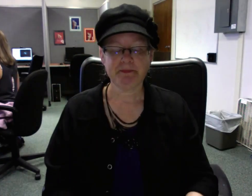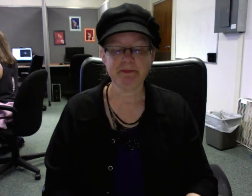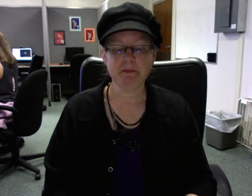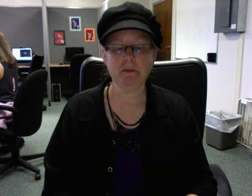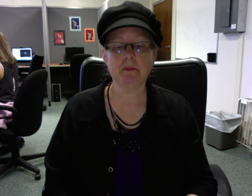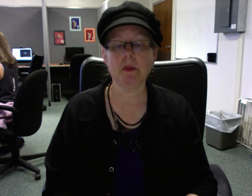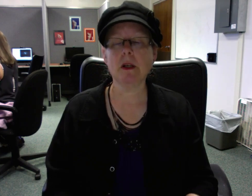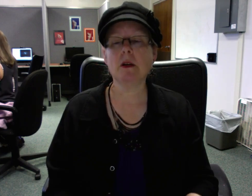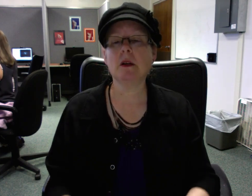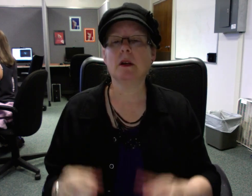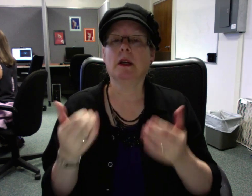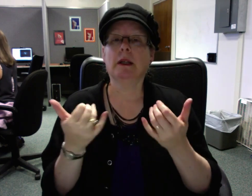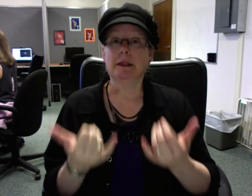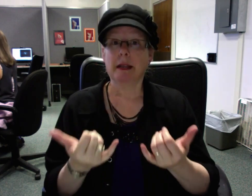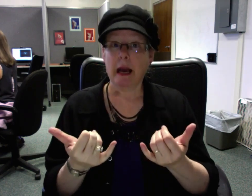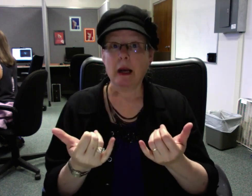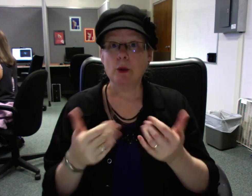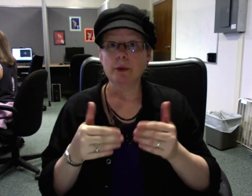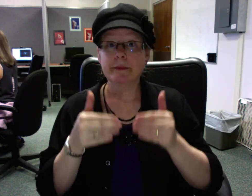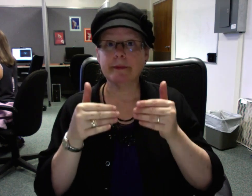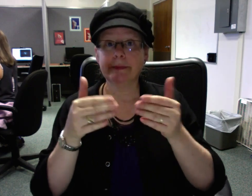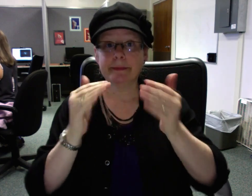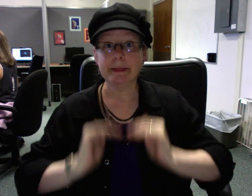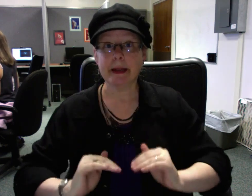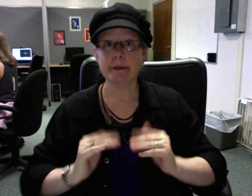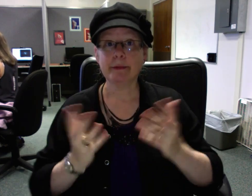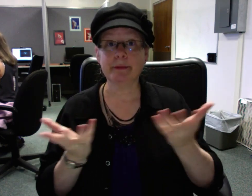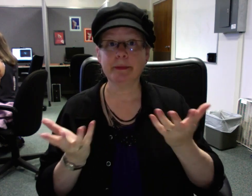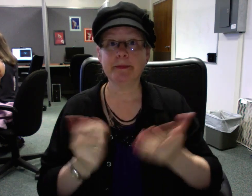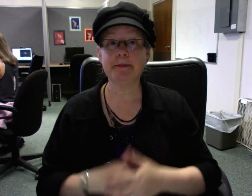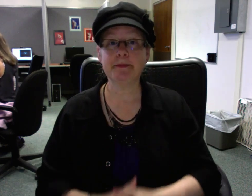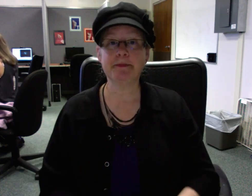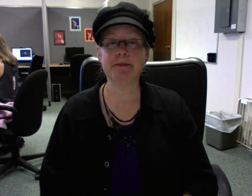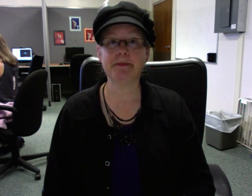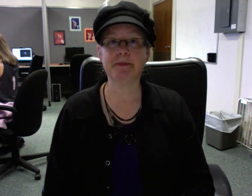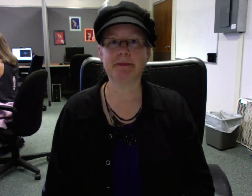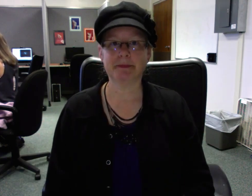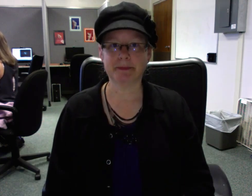Eventually, Mr. Jones will have to cut an opening where he can install the door.